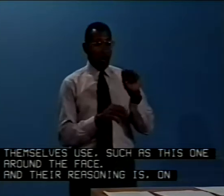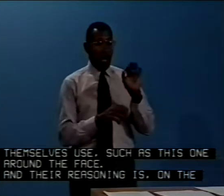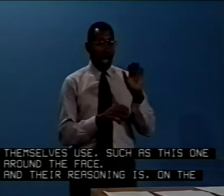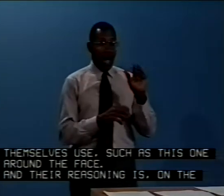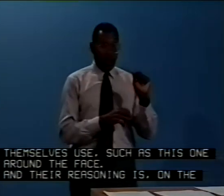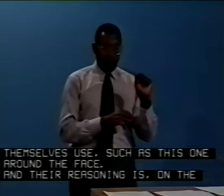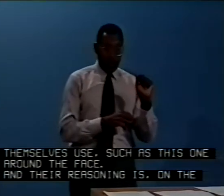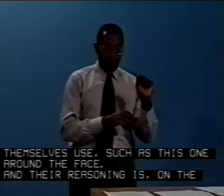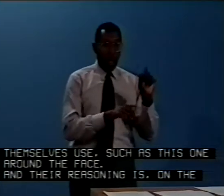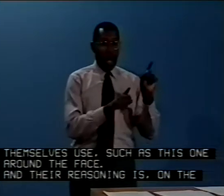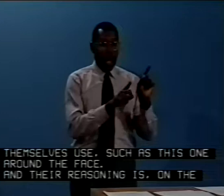we view Africa